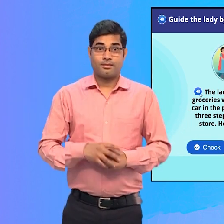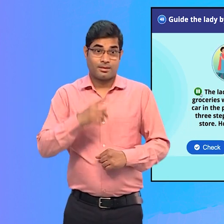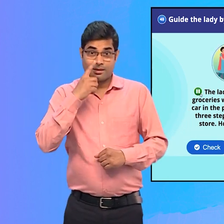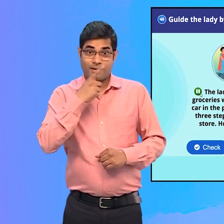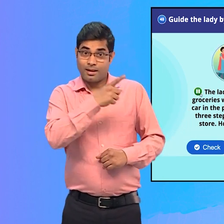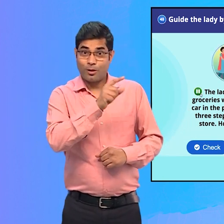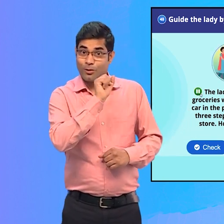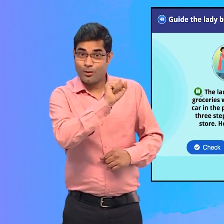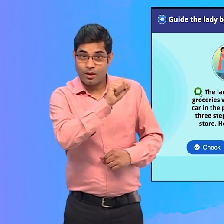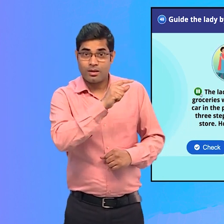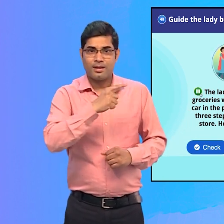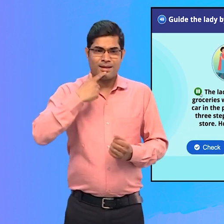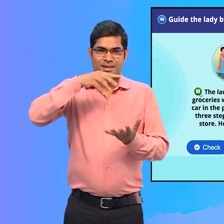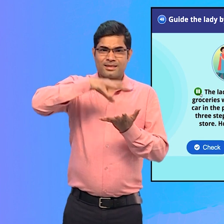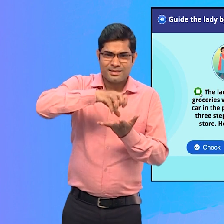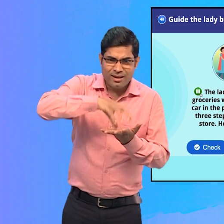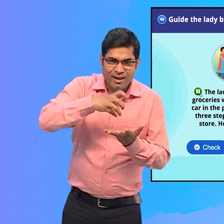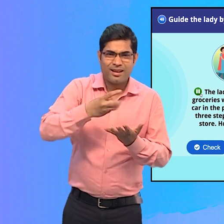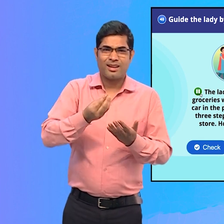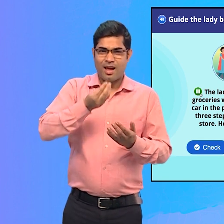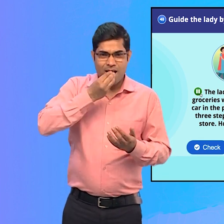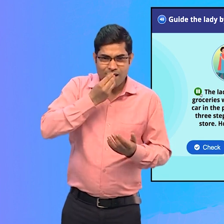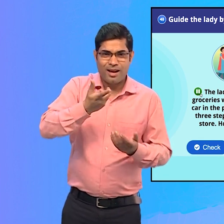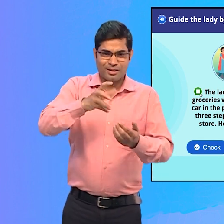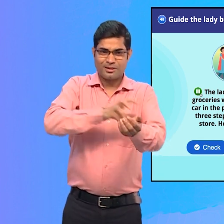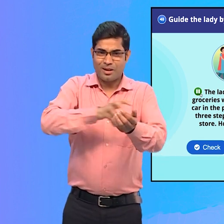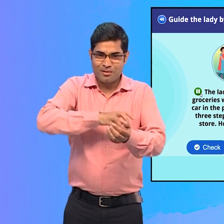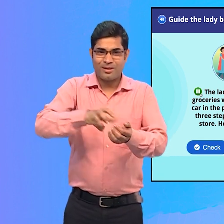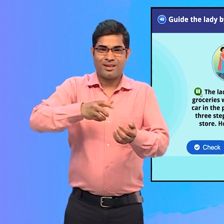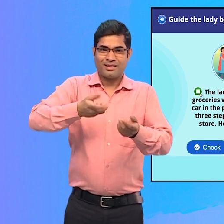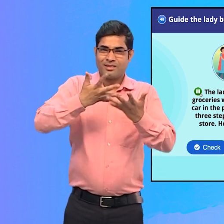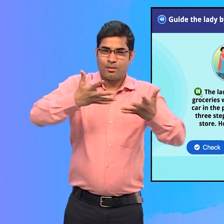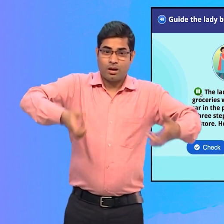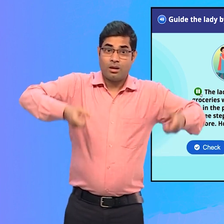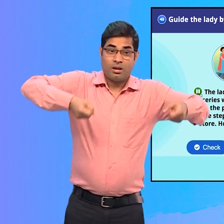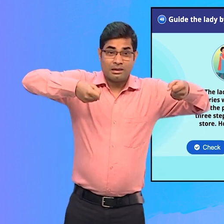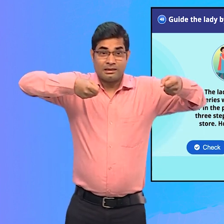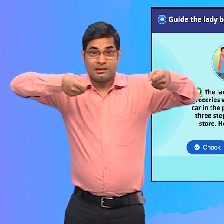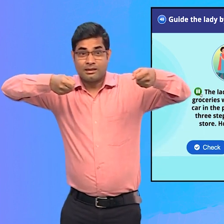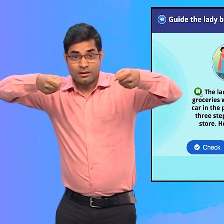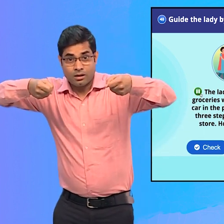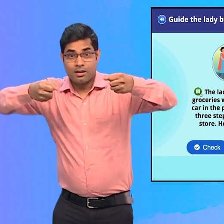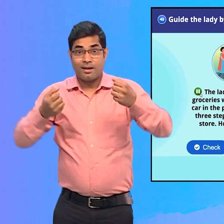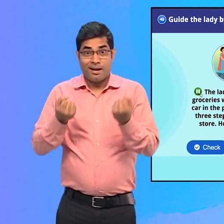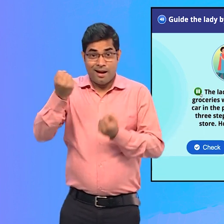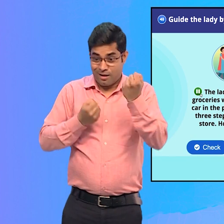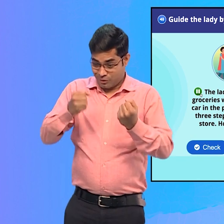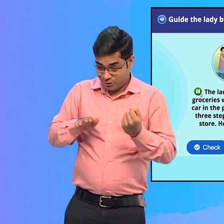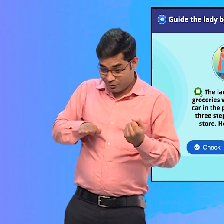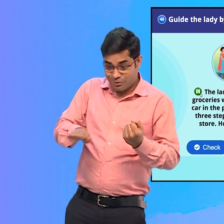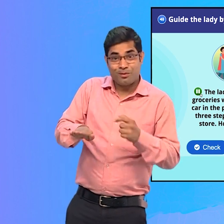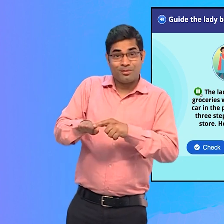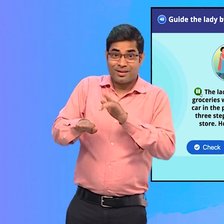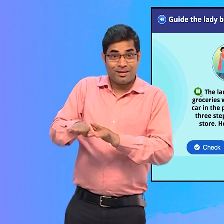The lady with all her groceries wants to reach the car in the parking lot located three steps lower than the store.